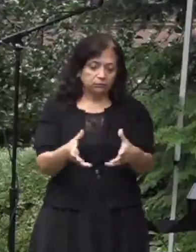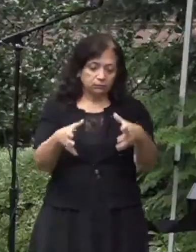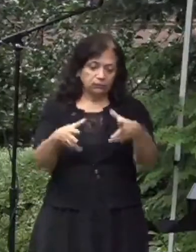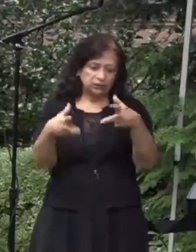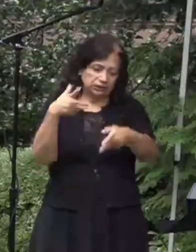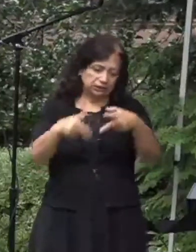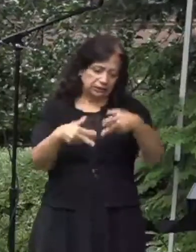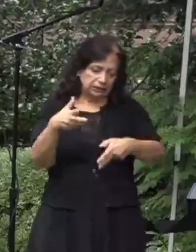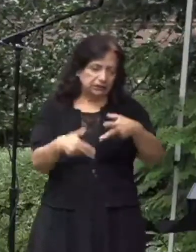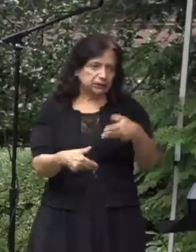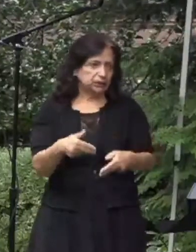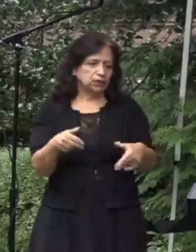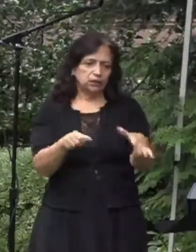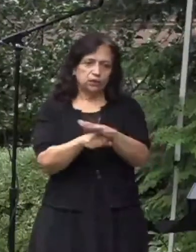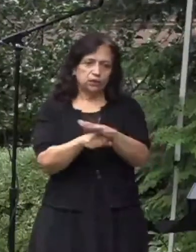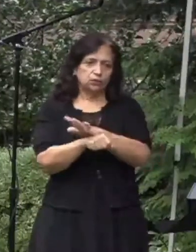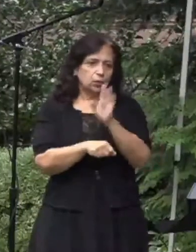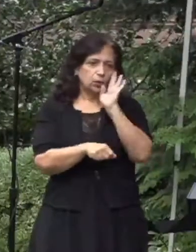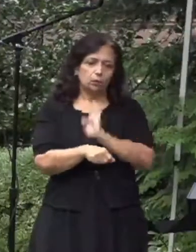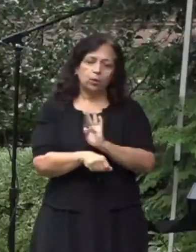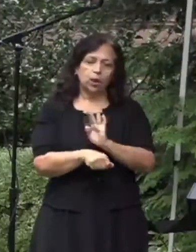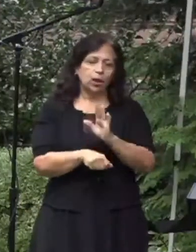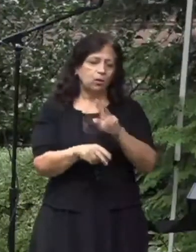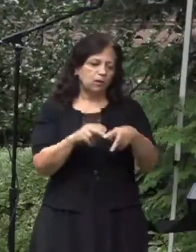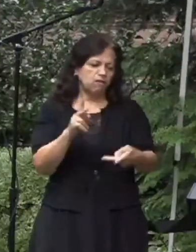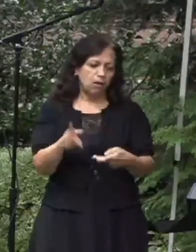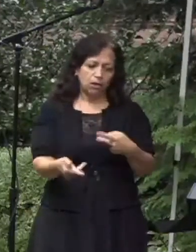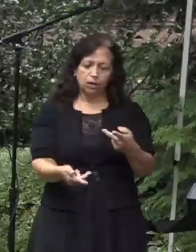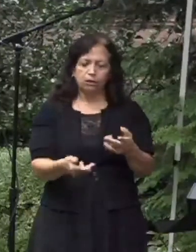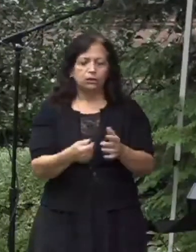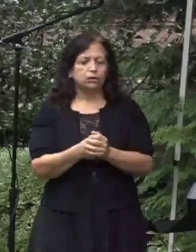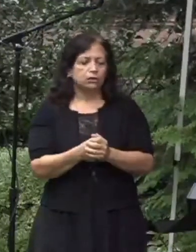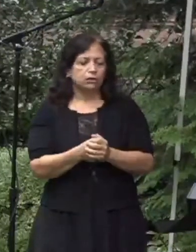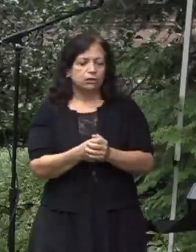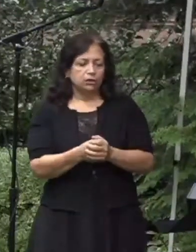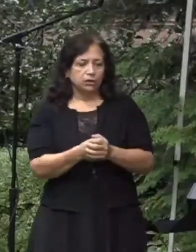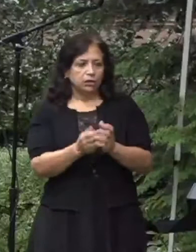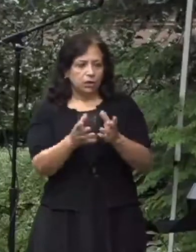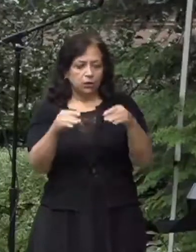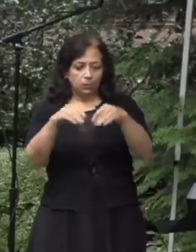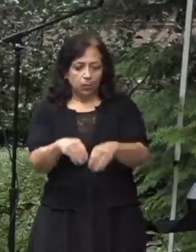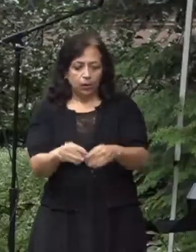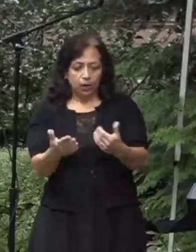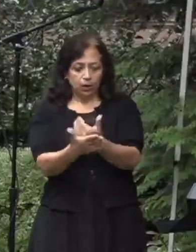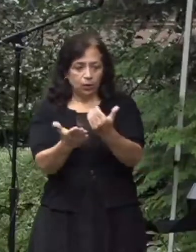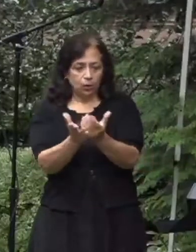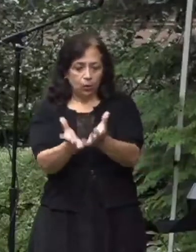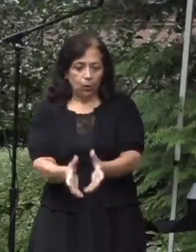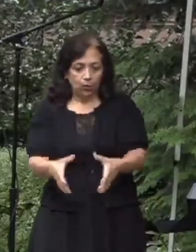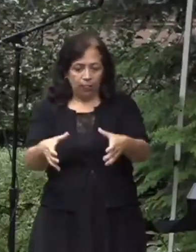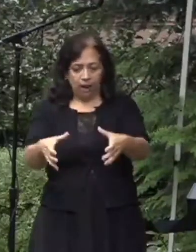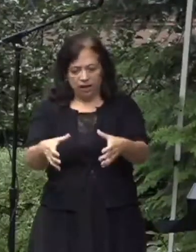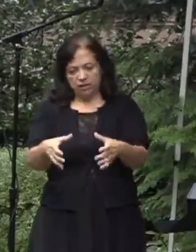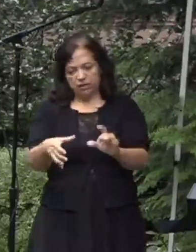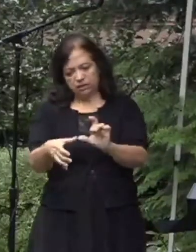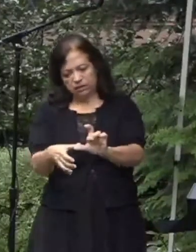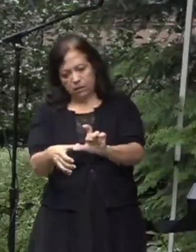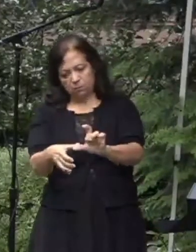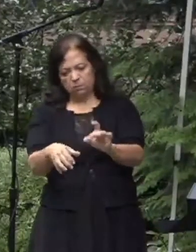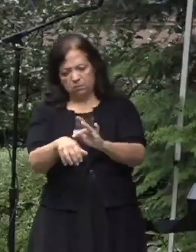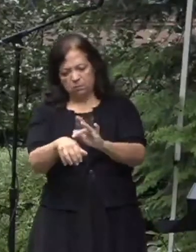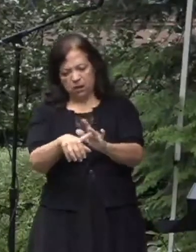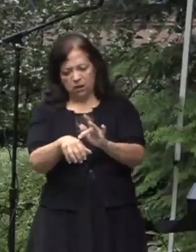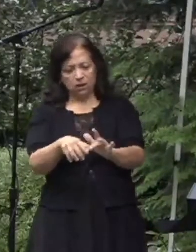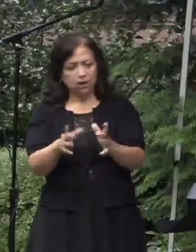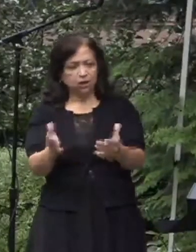ear's leaves, now totally brown and falling over. He repotted this barely there stump